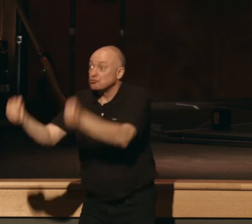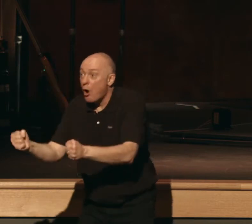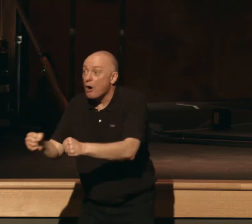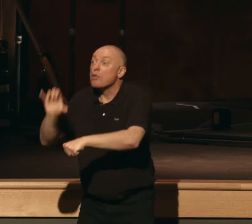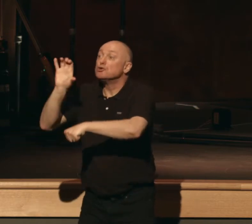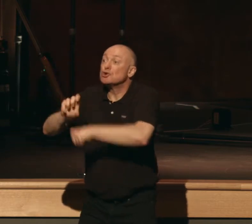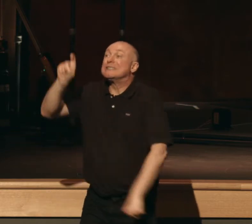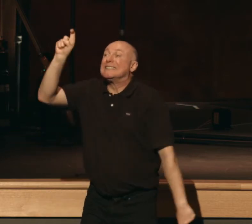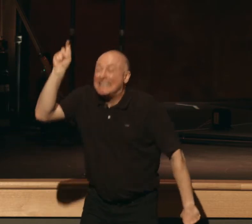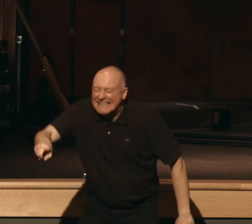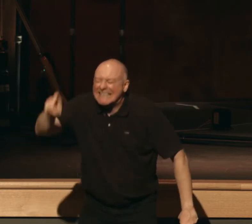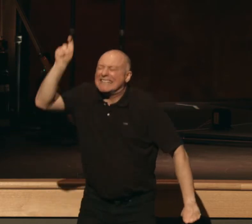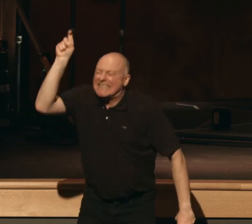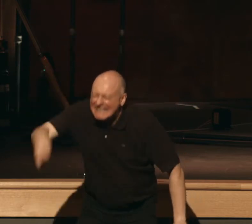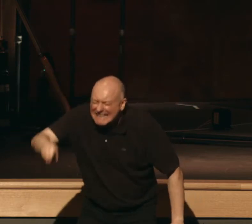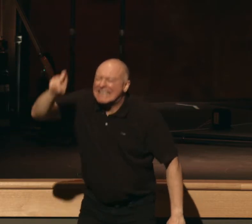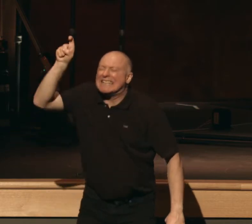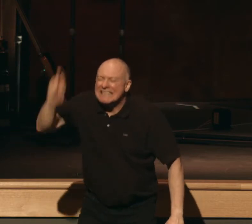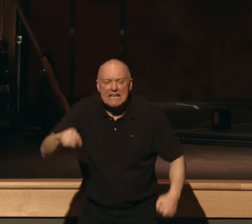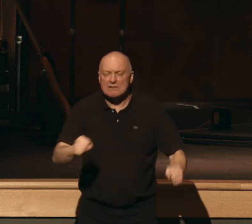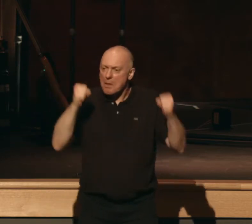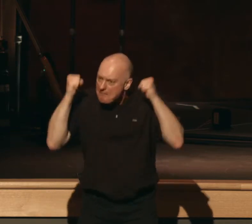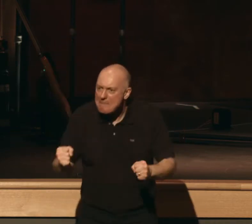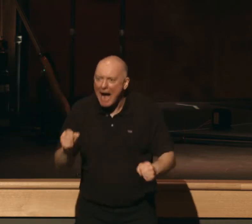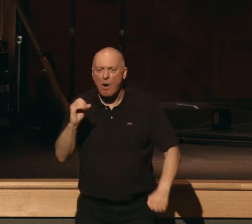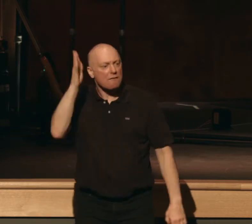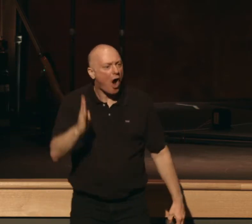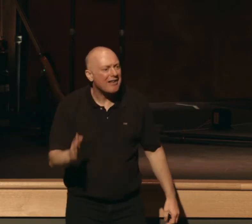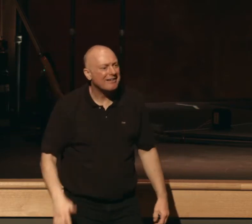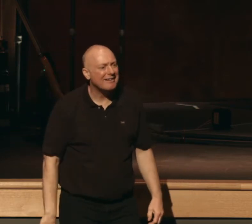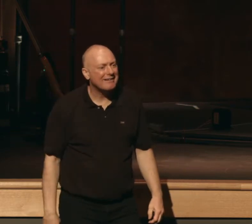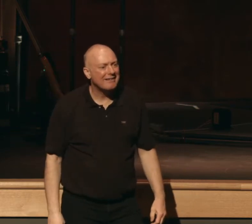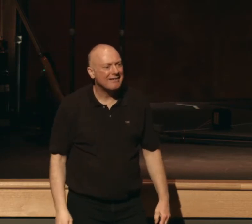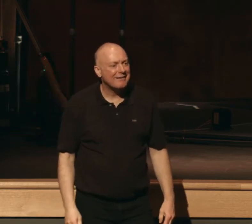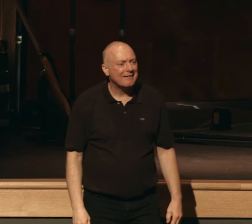church needs the power of God.